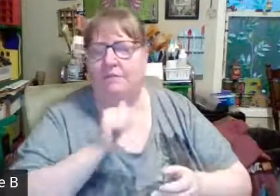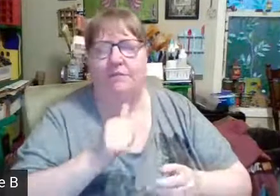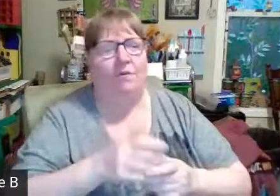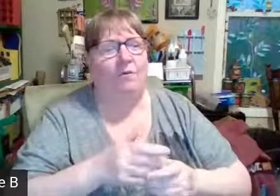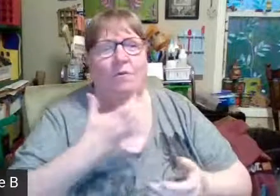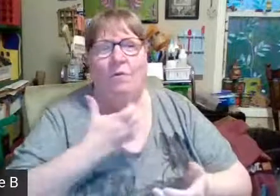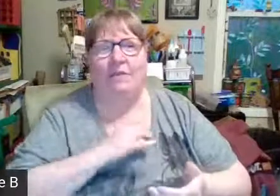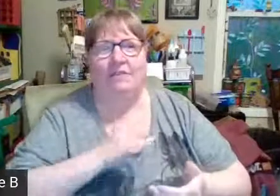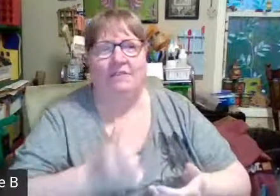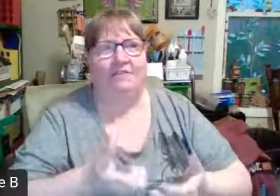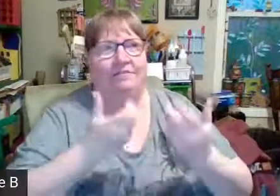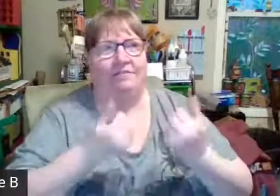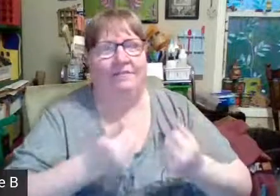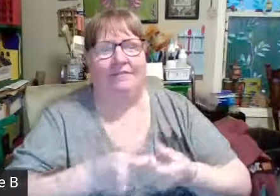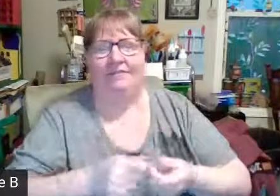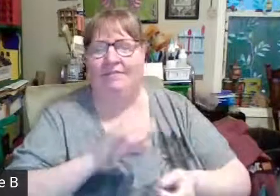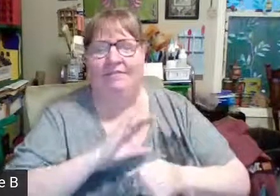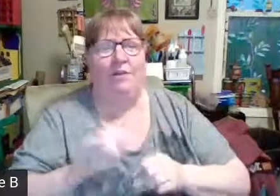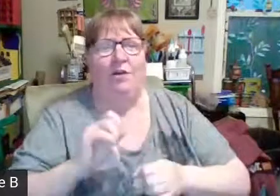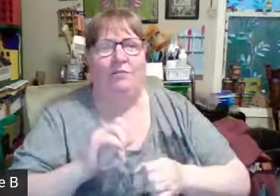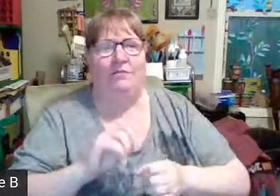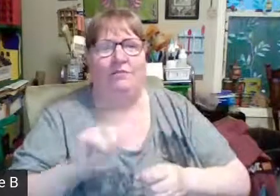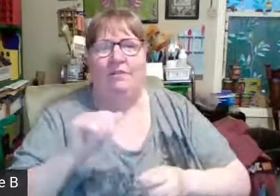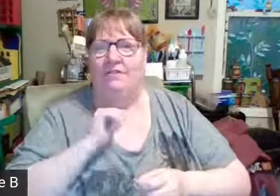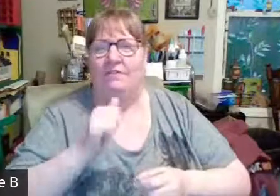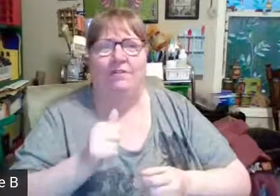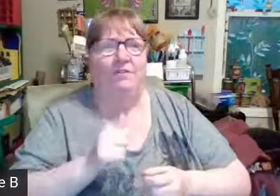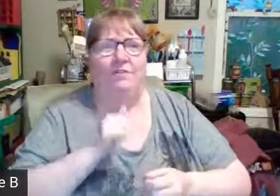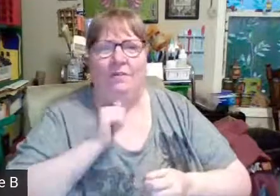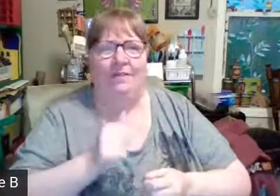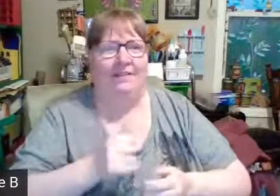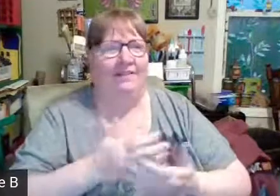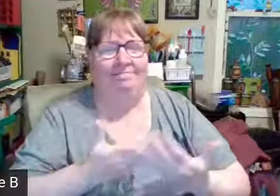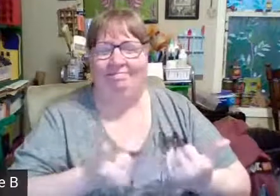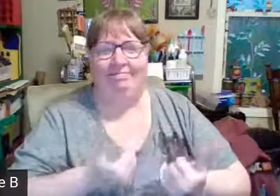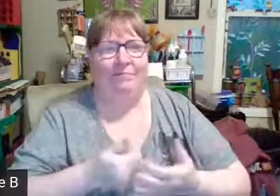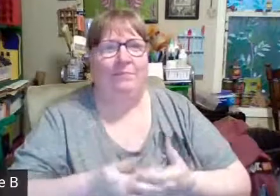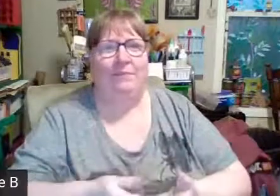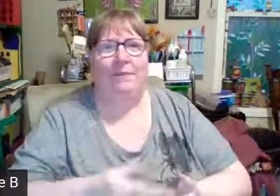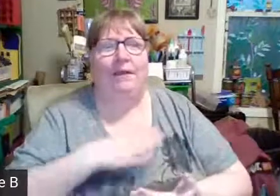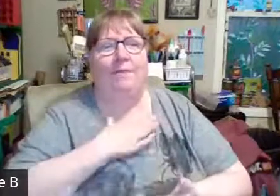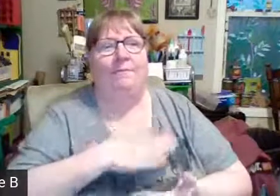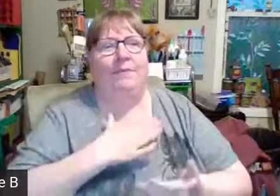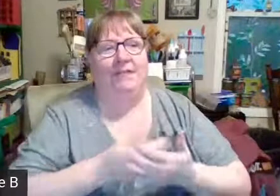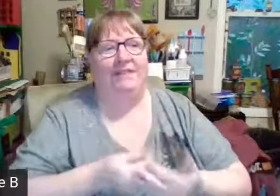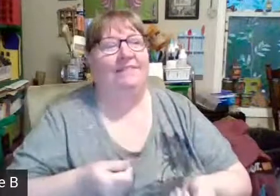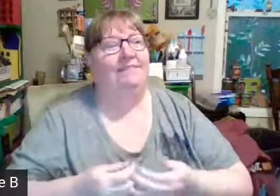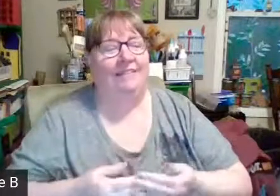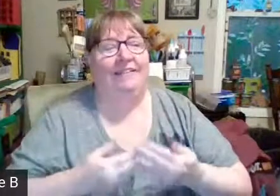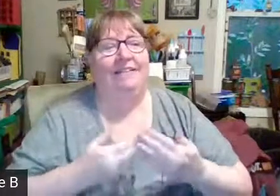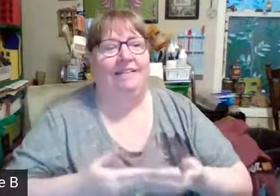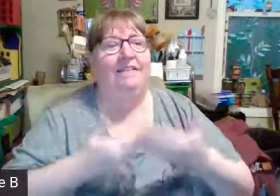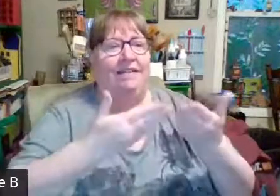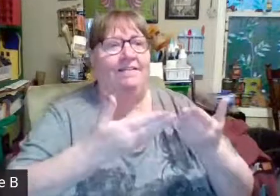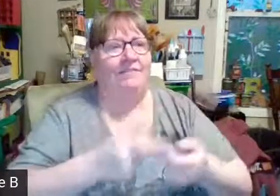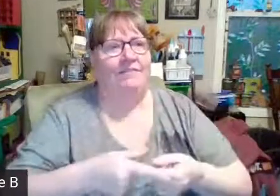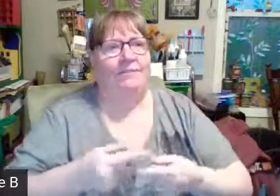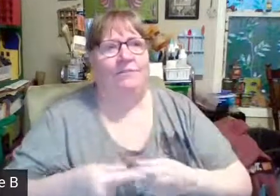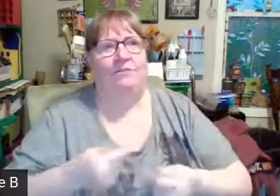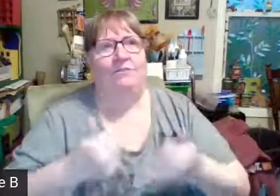to be left on you. So if you ever get something you don't want, please, please gift that to another individual somewhere near you who may or may